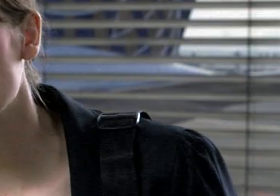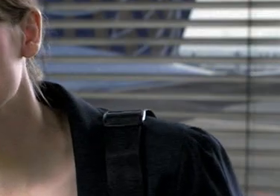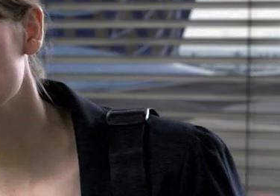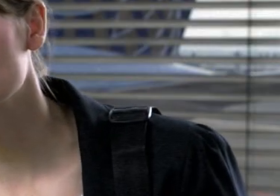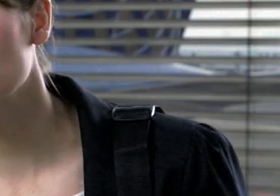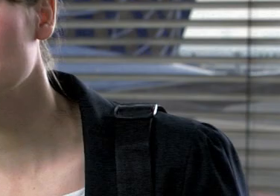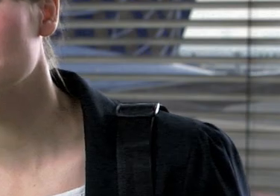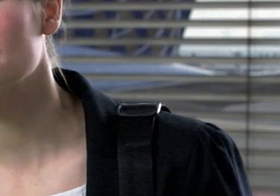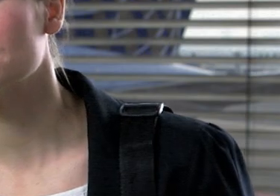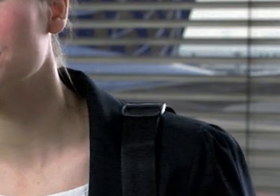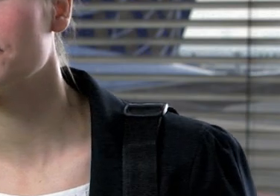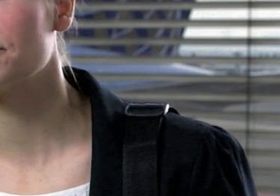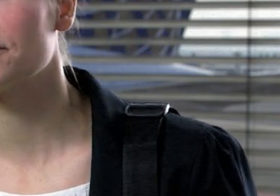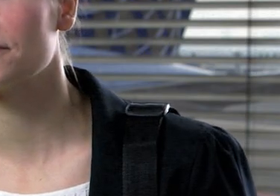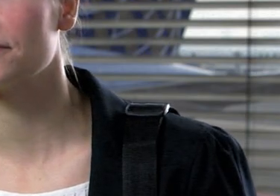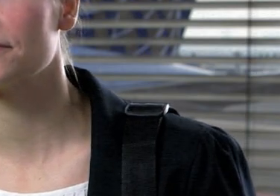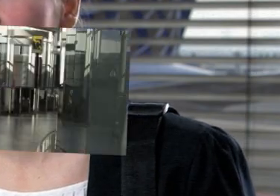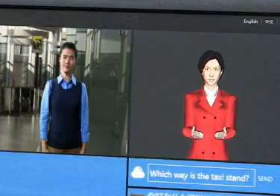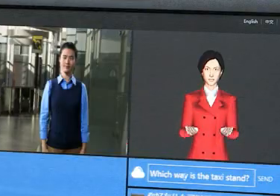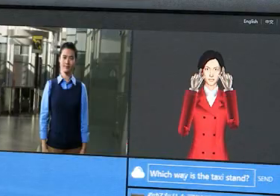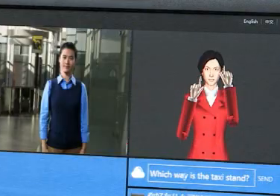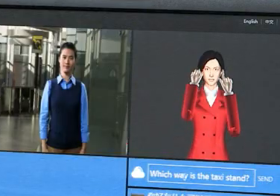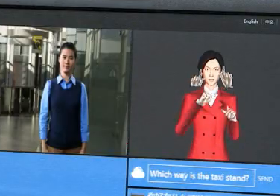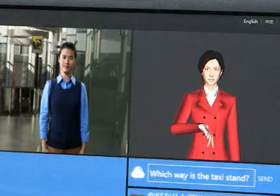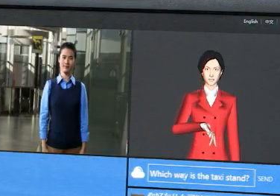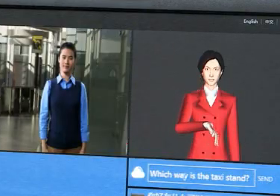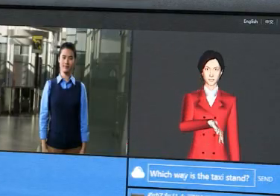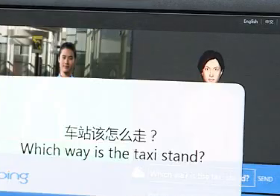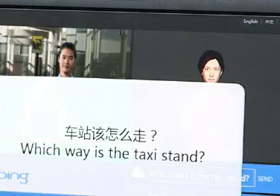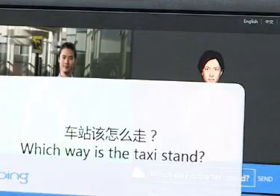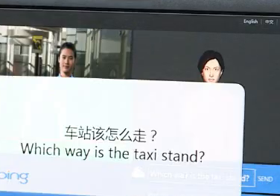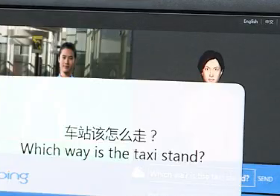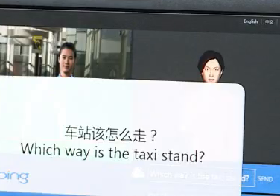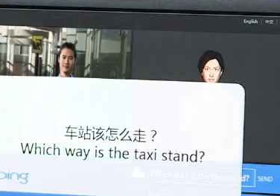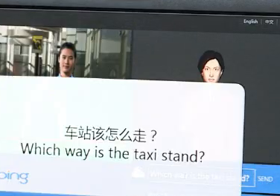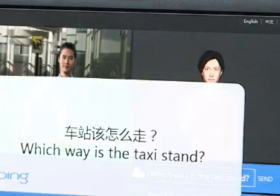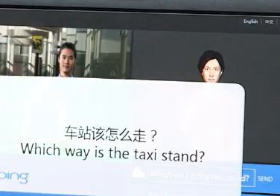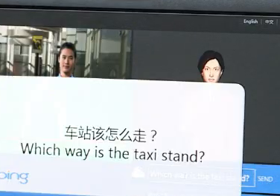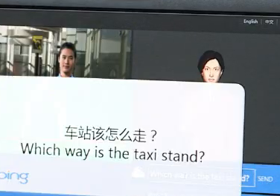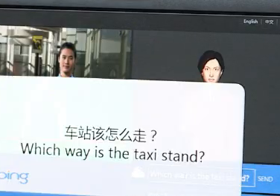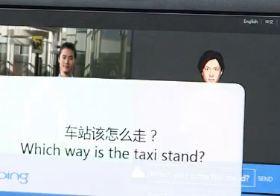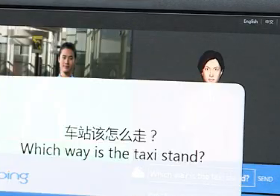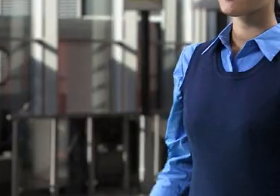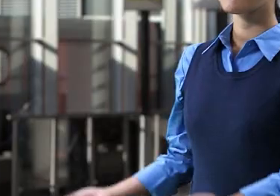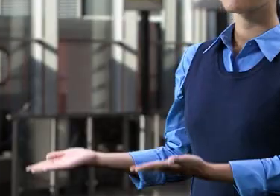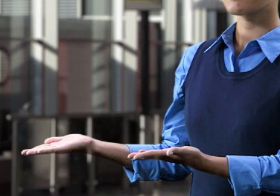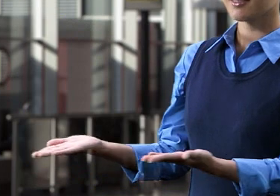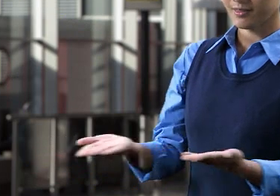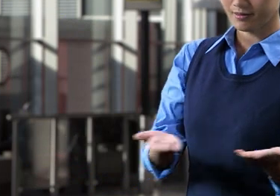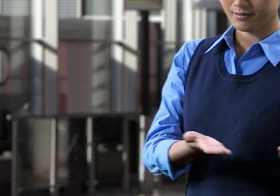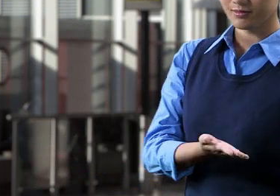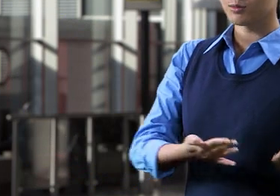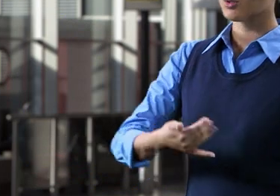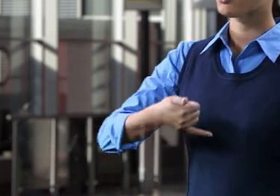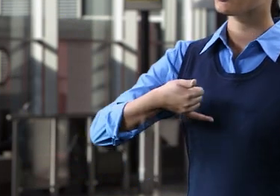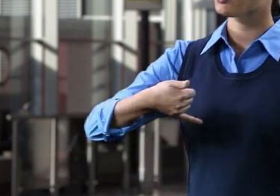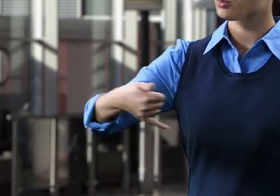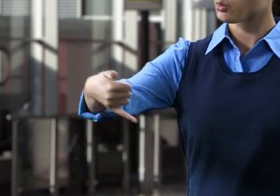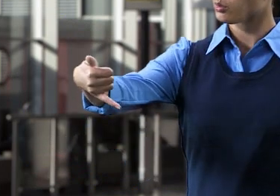taxi stand? Now a hearing person could come to that kiosk and ask questions of the deaf person and the system could